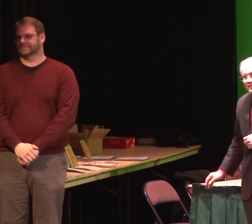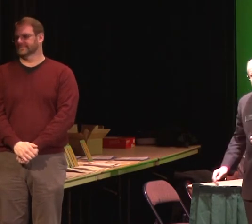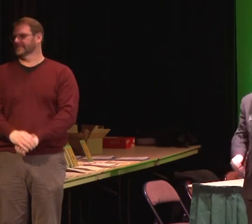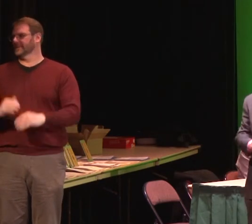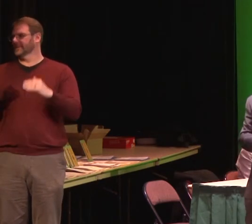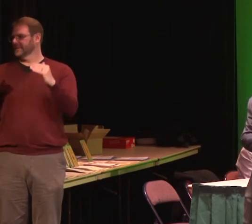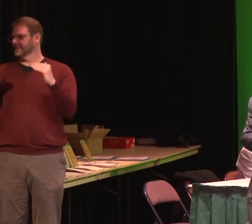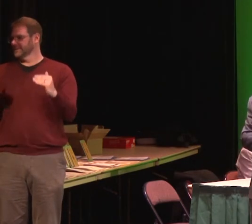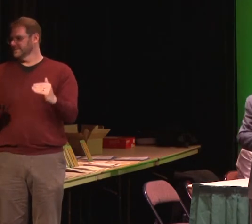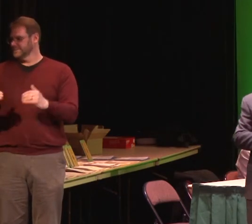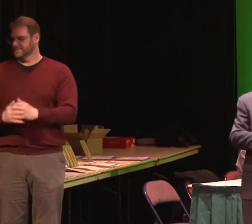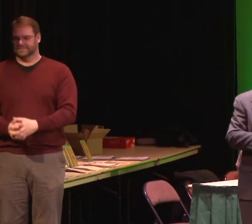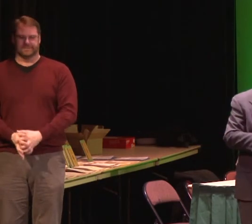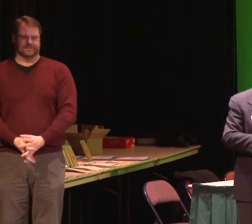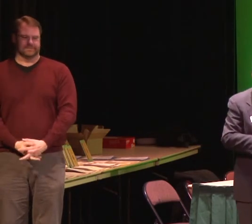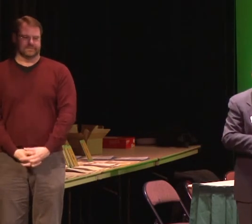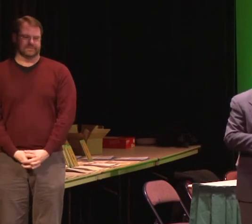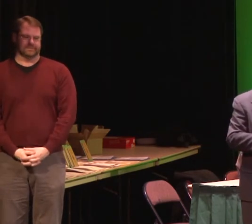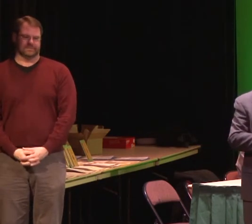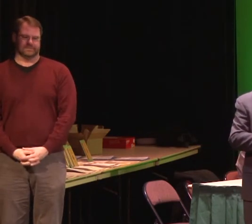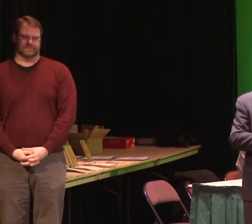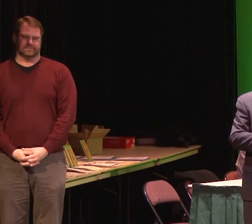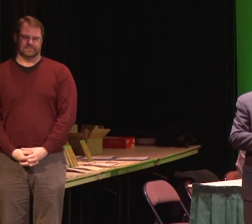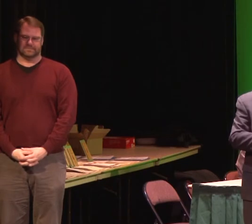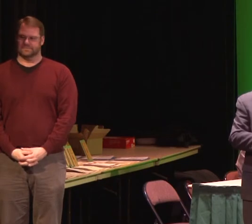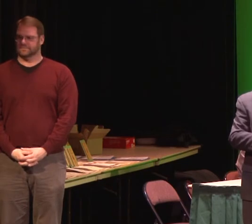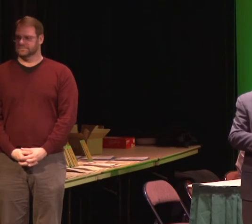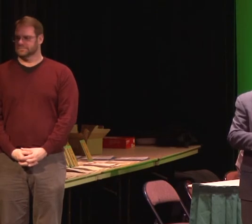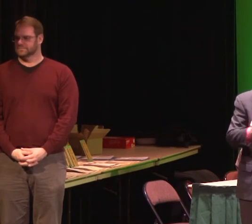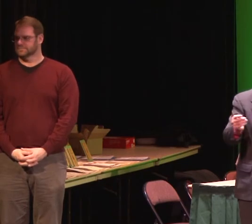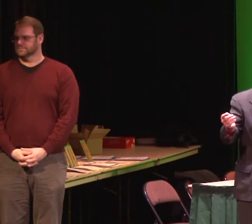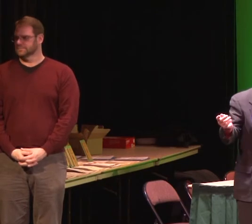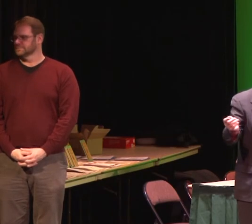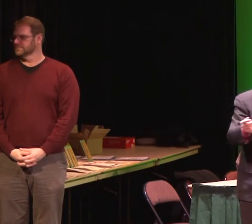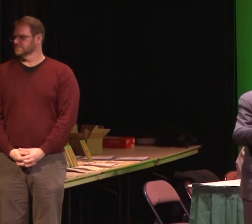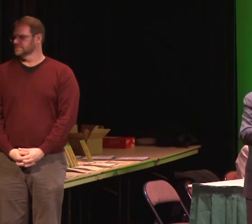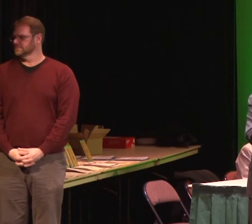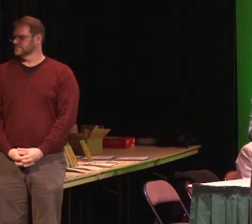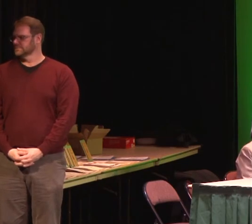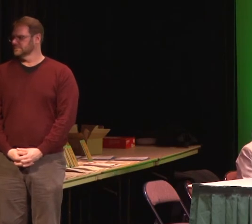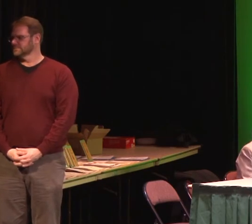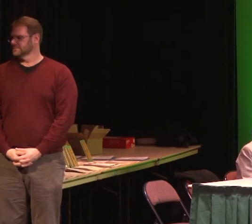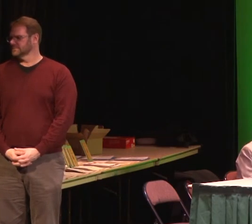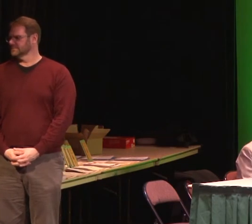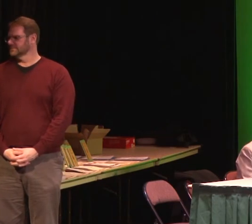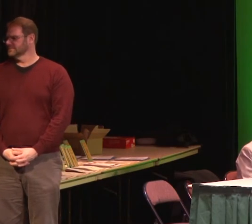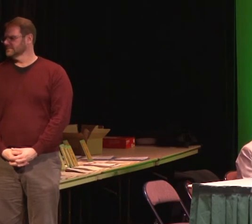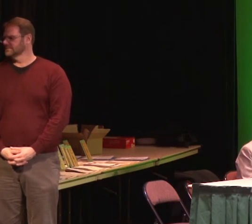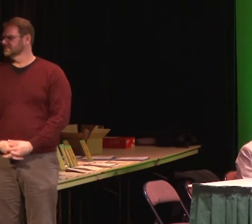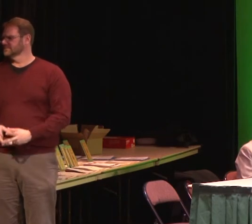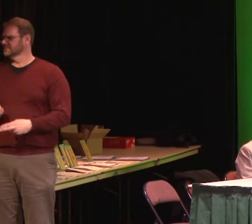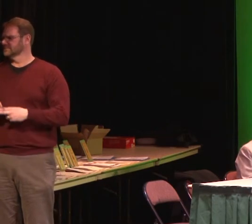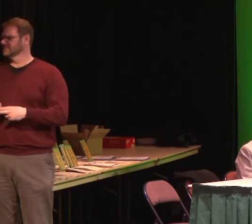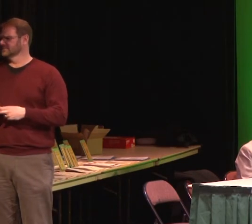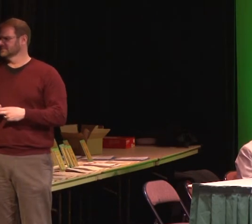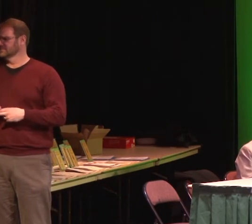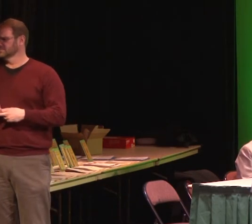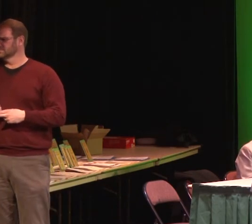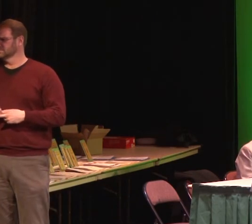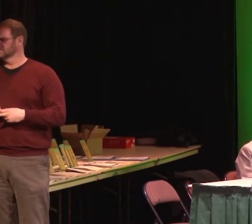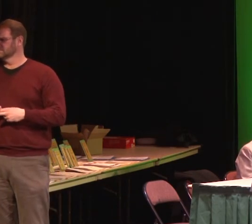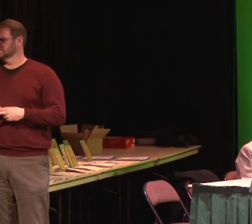next recipient is Anne-Marie Brilliant. Anne-Marie, are you here? Yeah. Ah, wow, good.